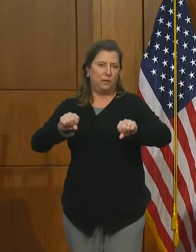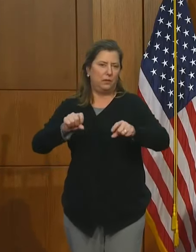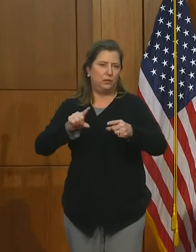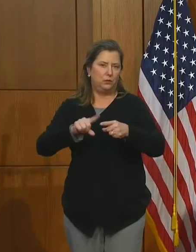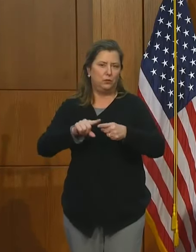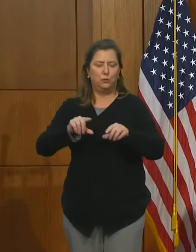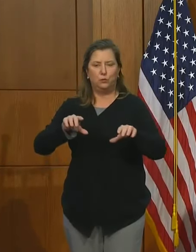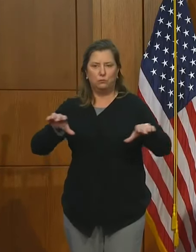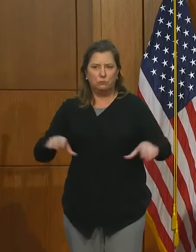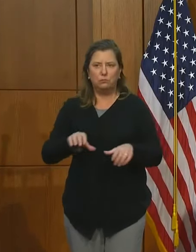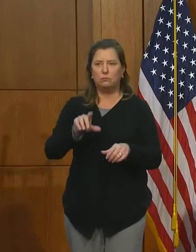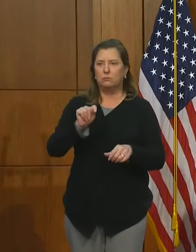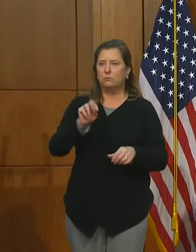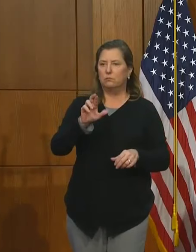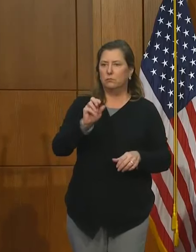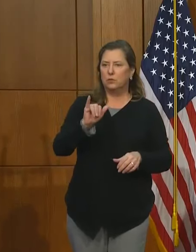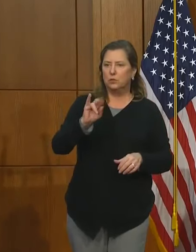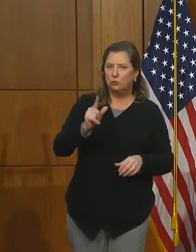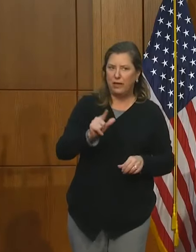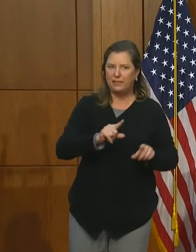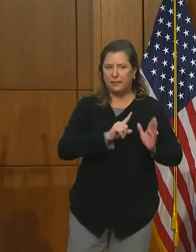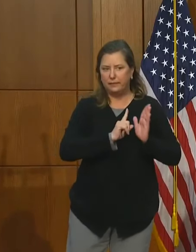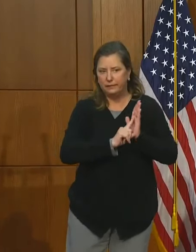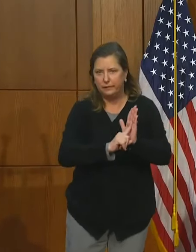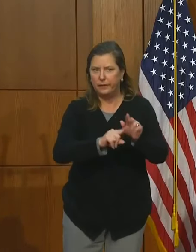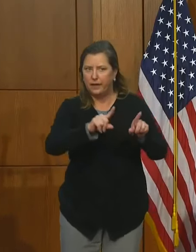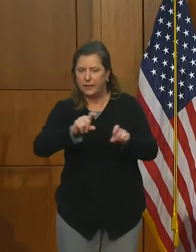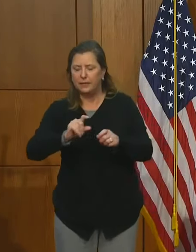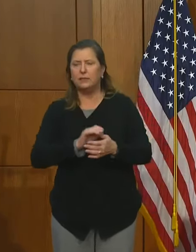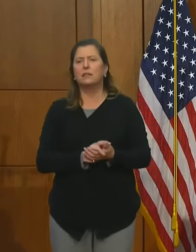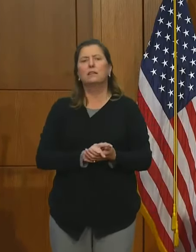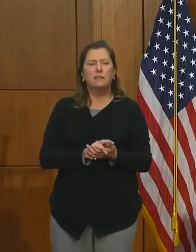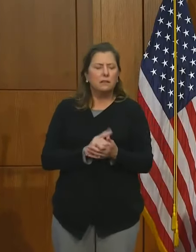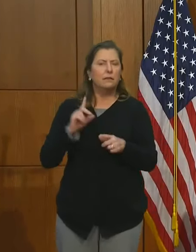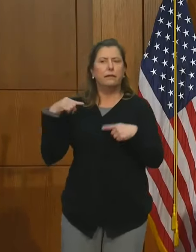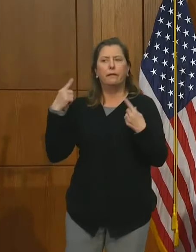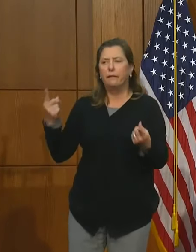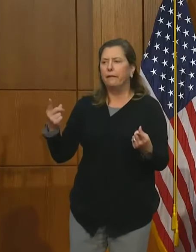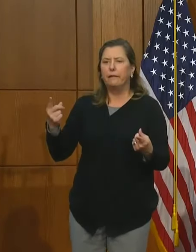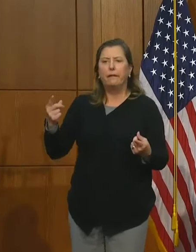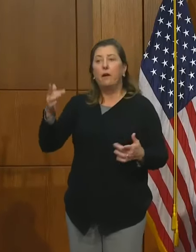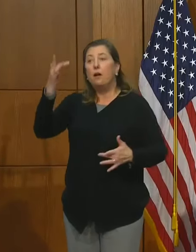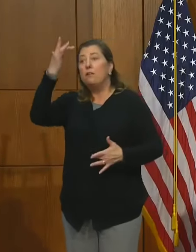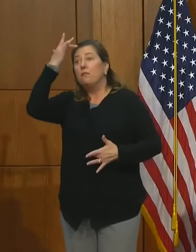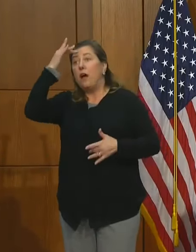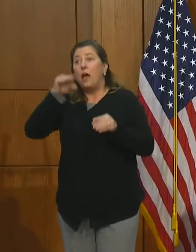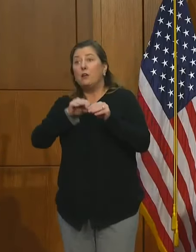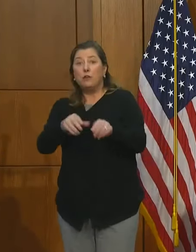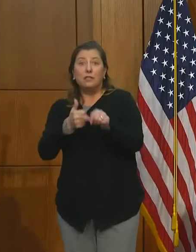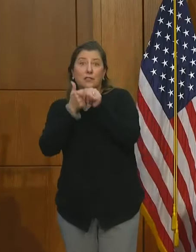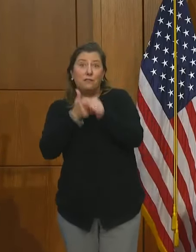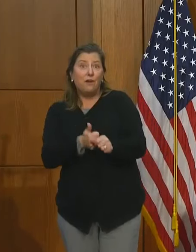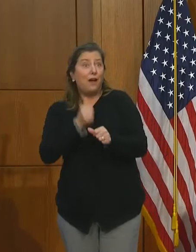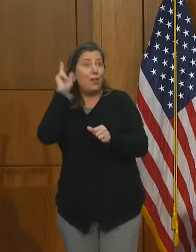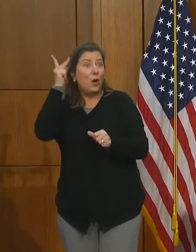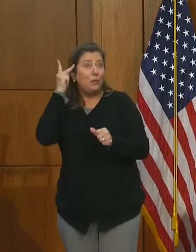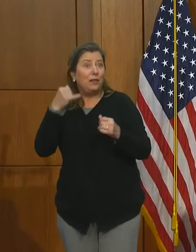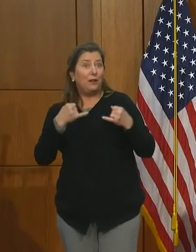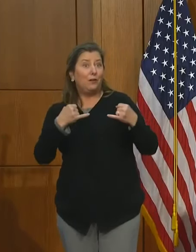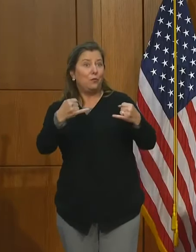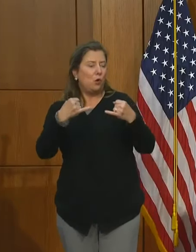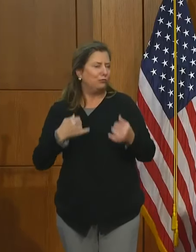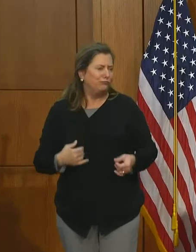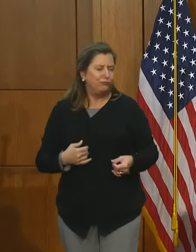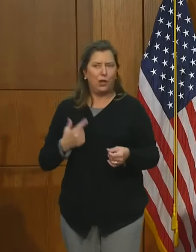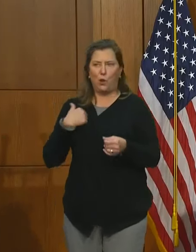with tracing and our testing. You know, we talk a lot about how the virus does not obey political borders, and I think the governor articulated we're next to